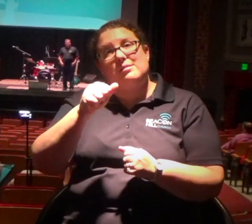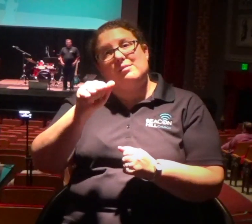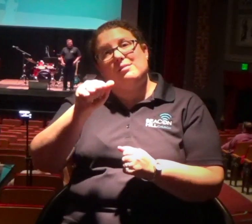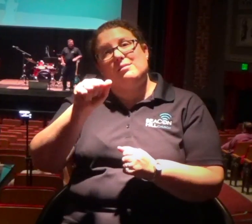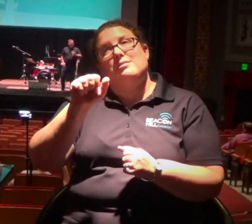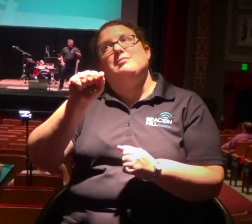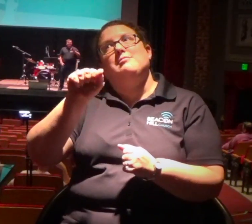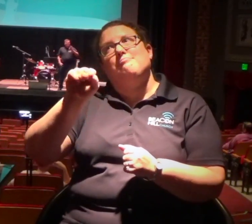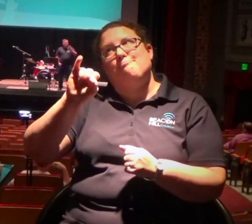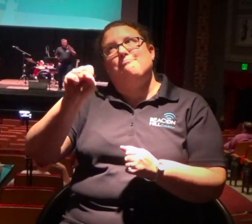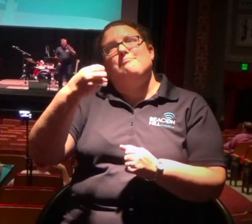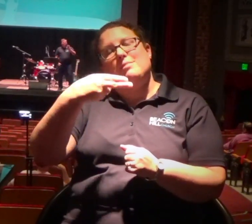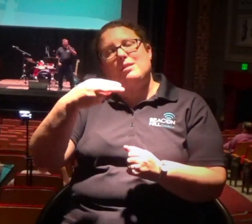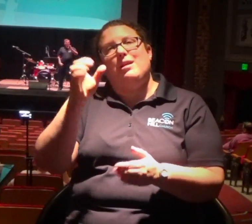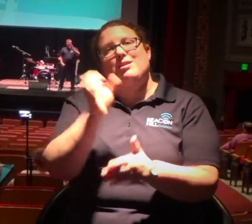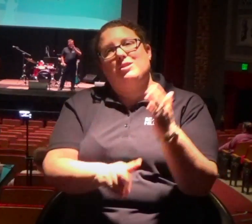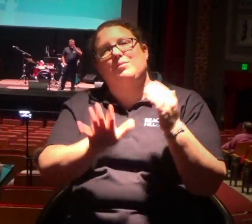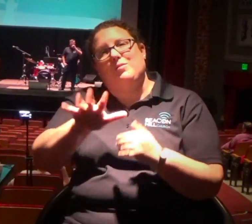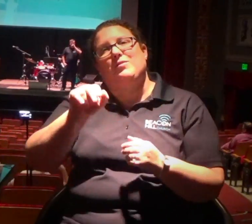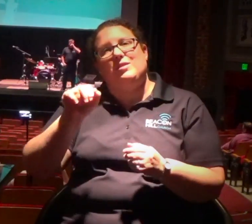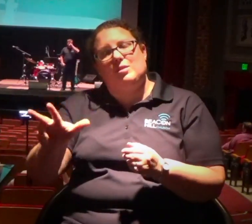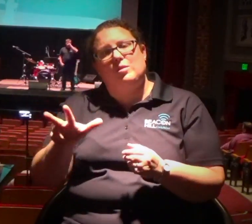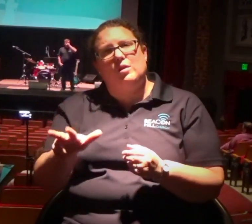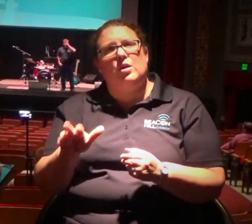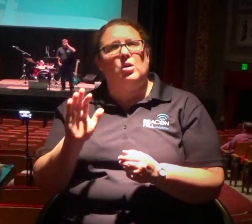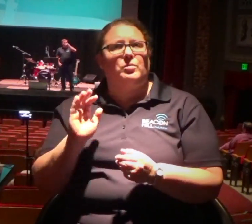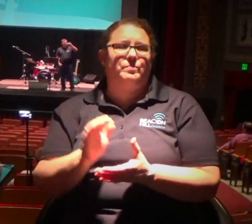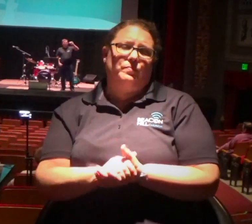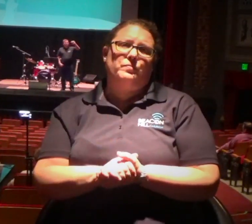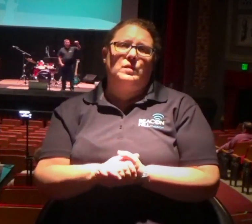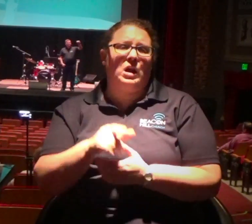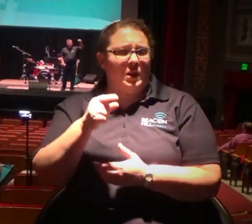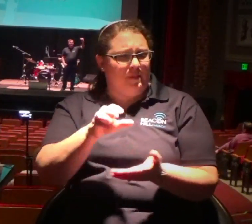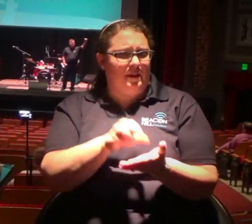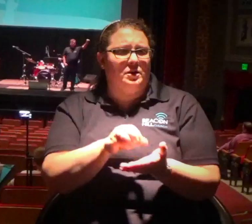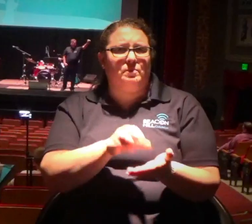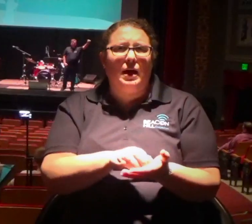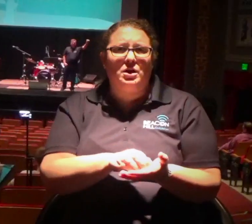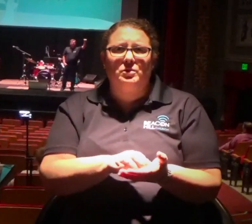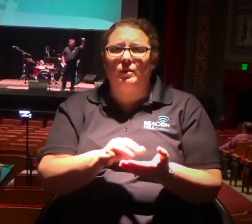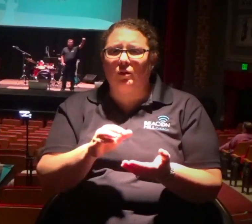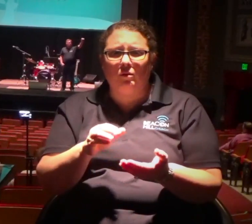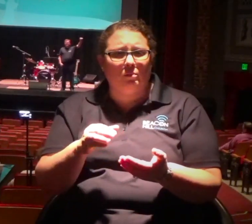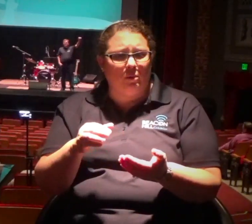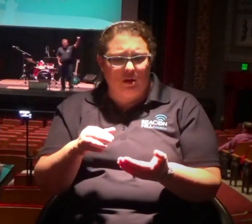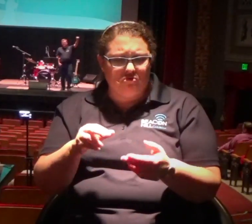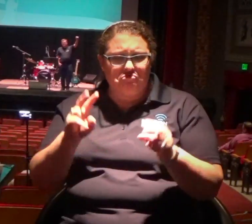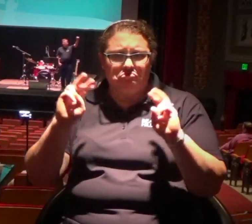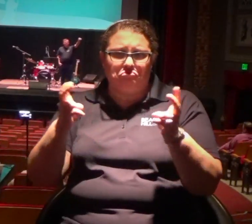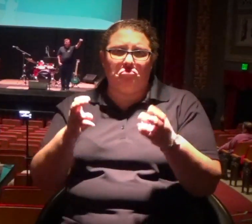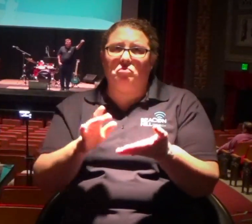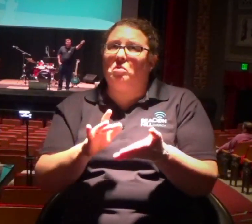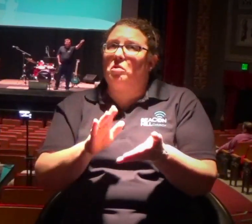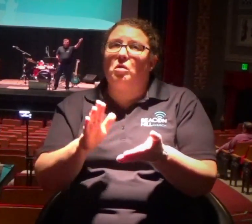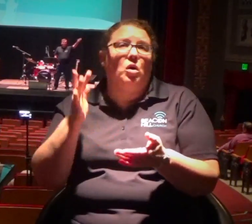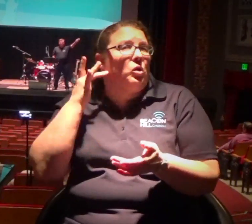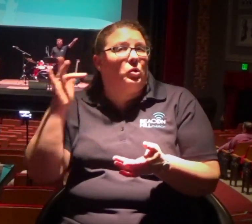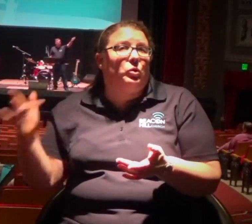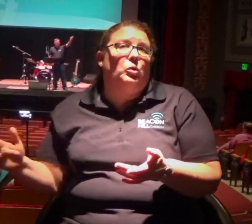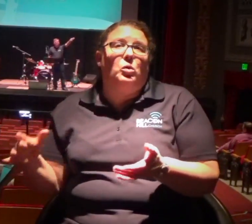Matter of fact, this has been called by Polycarp one of the golden passional of Old Testament prophecies. Another